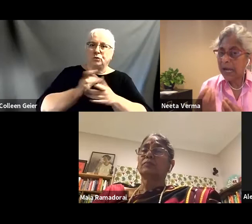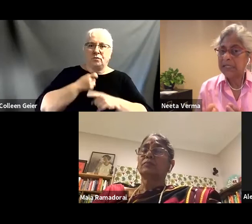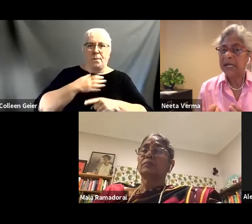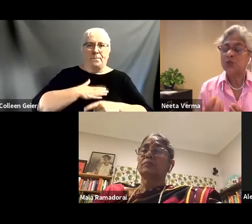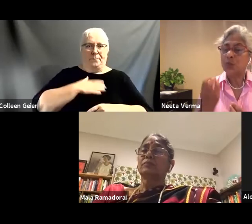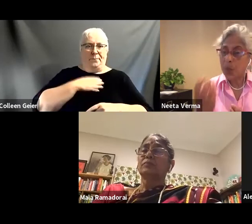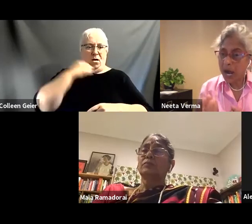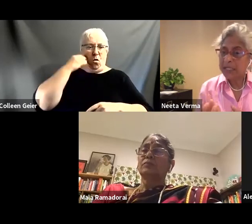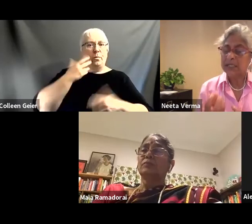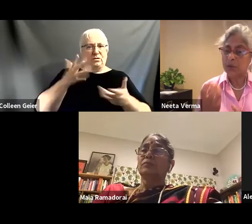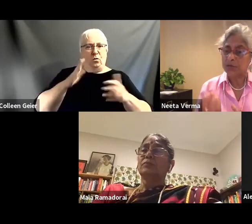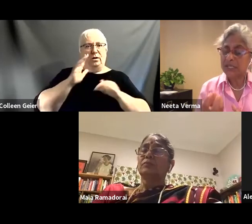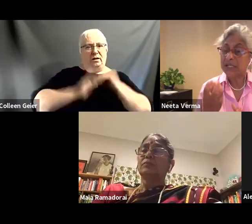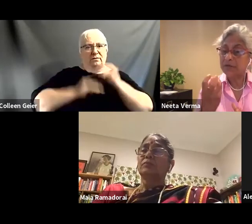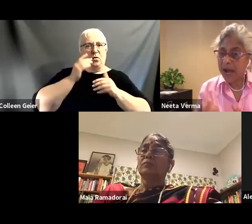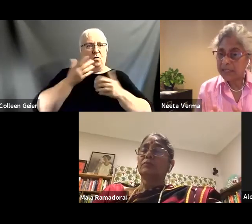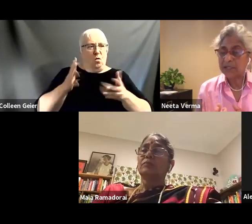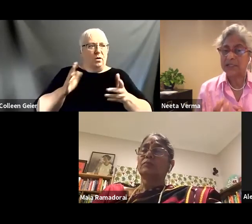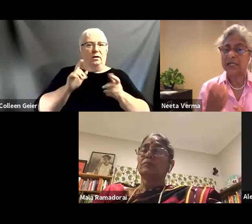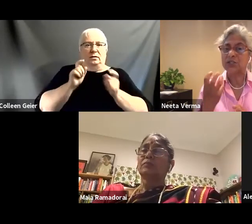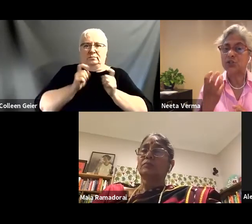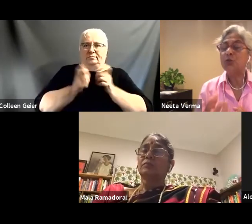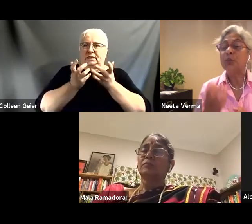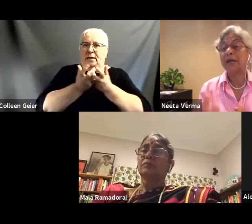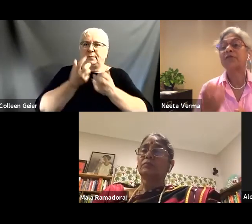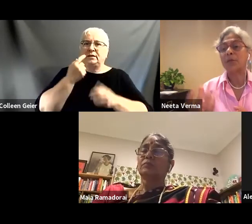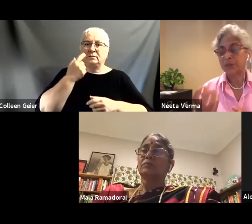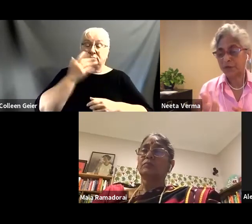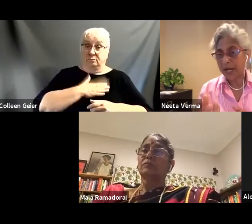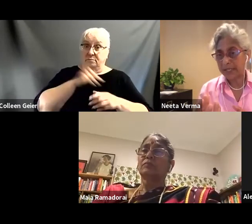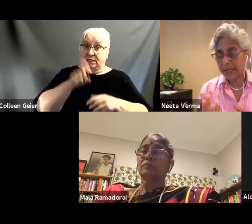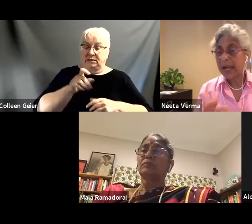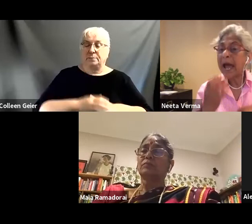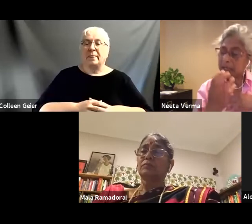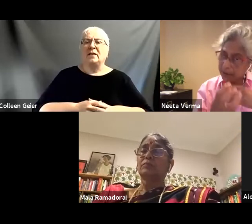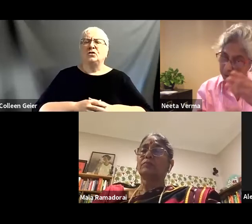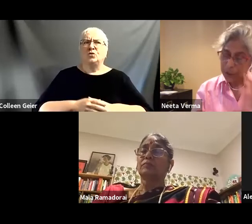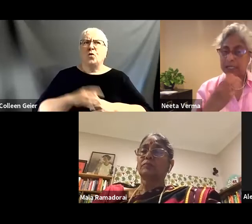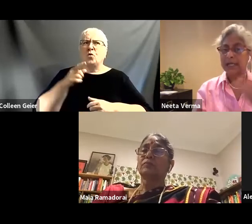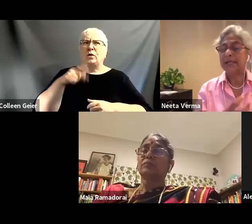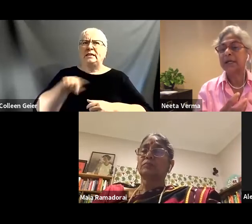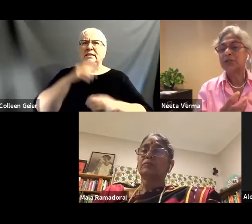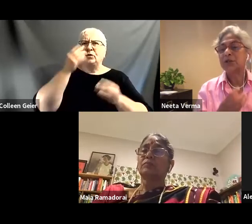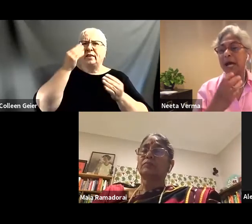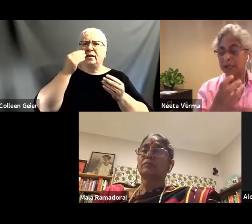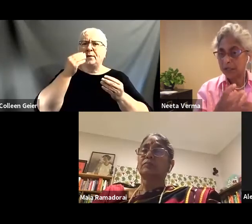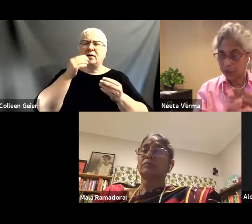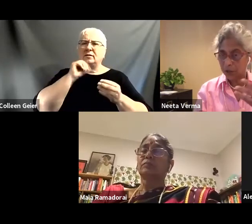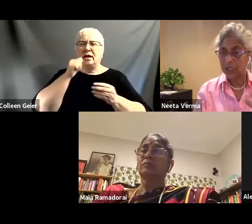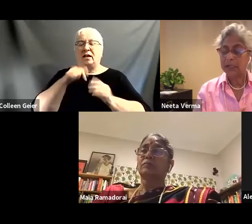the idea is to mine some of these advantages that this new platform is providing and converting it so